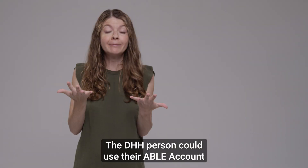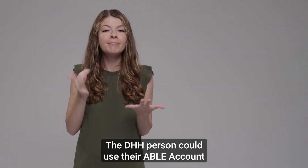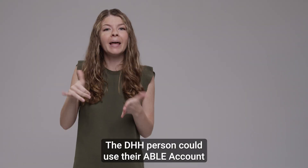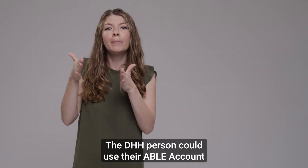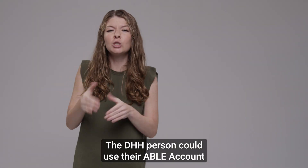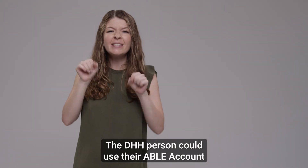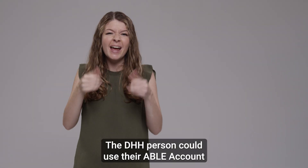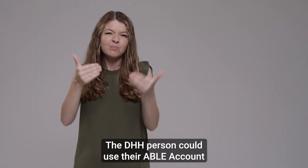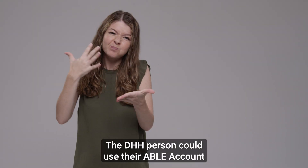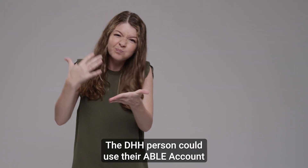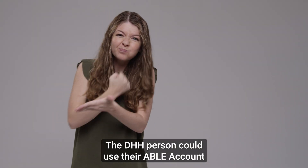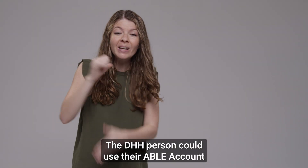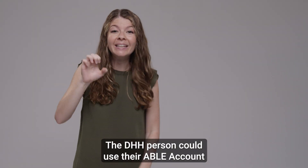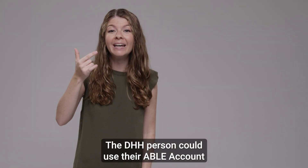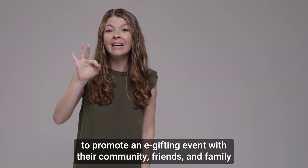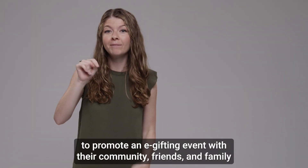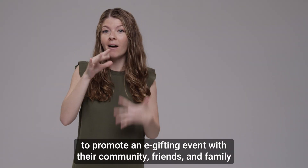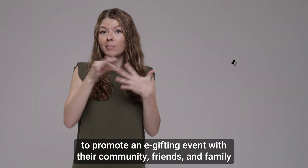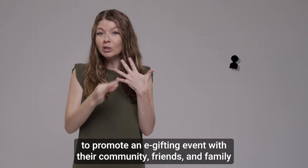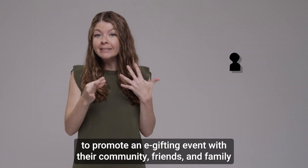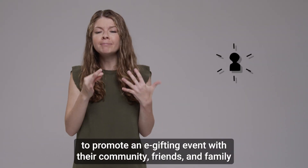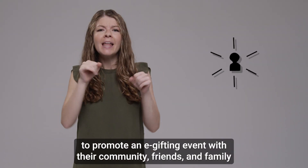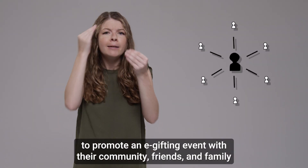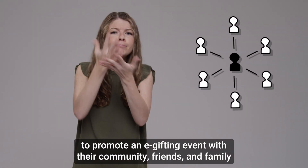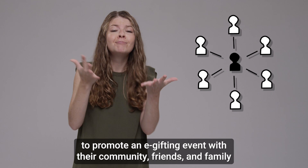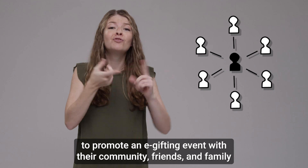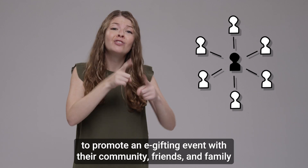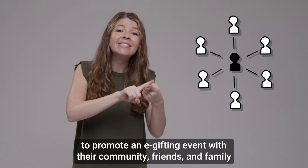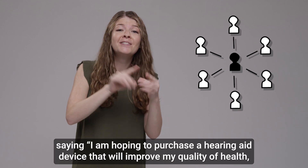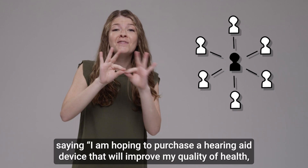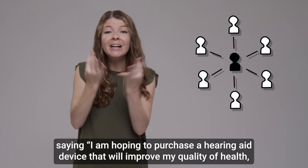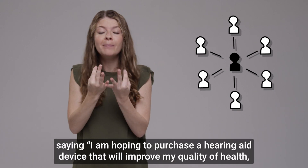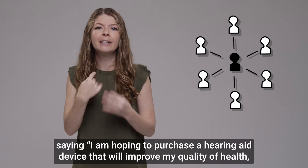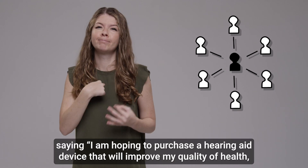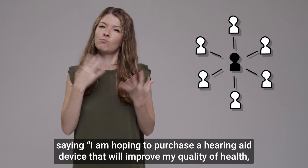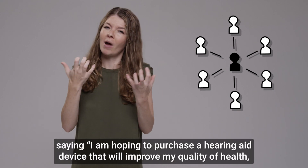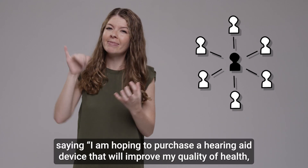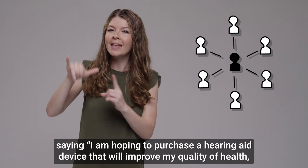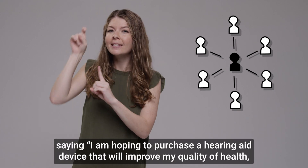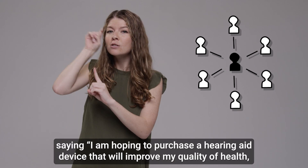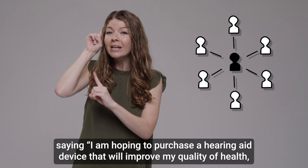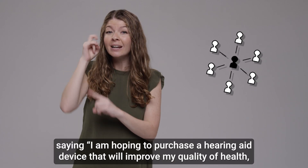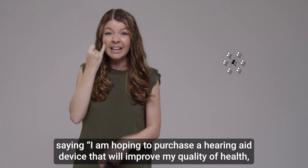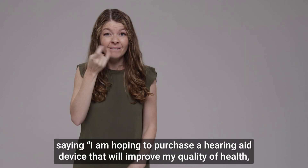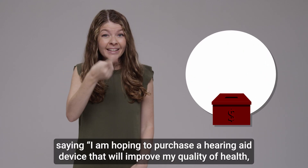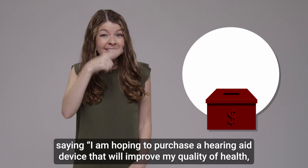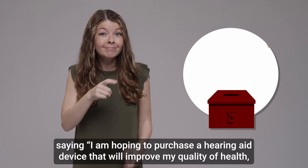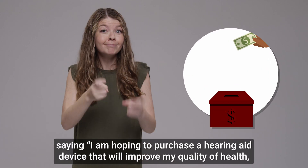hearing aid. The deaf, hard of hearing person could use their ABLE account to promote an e-gifting event with their community, friends, and family, saying,